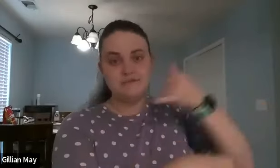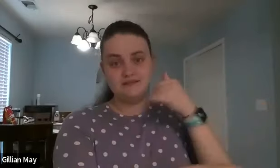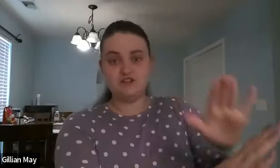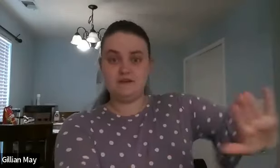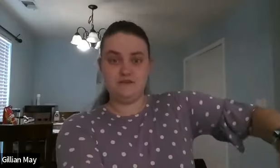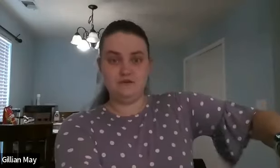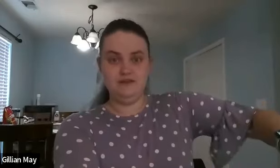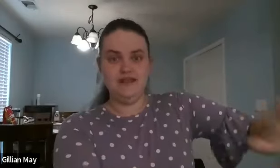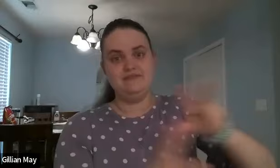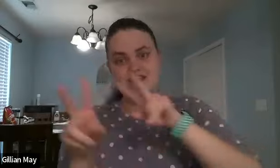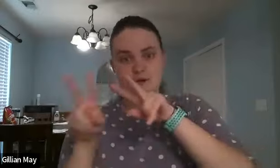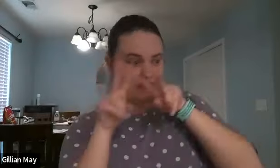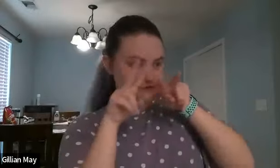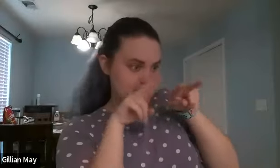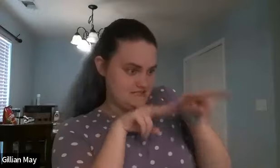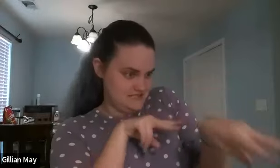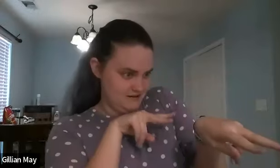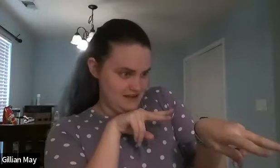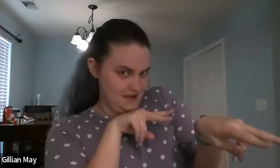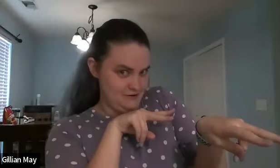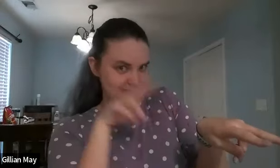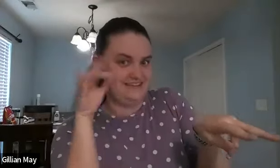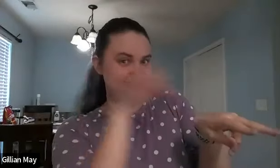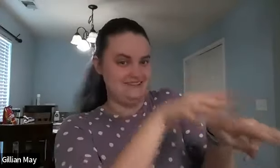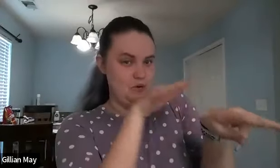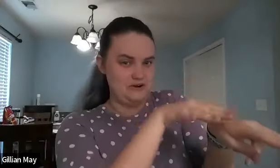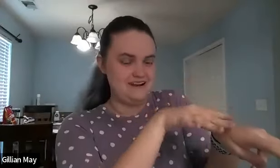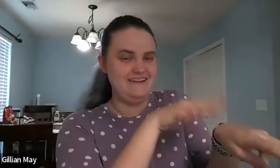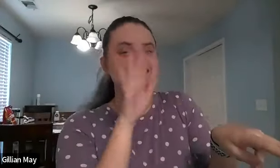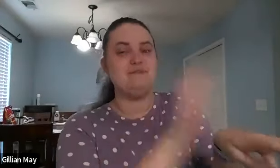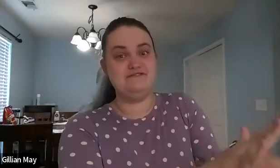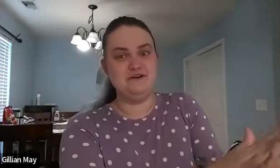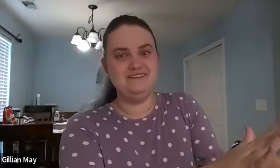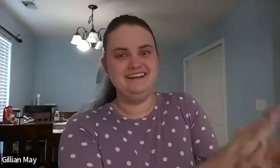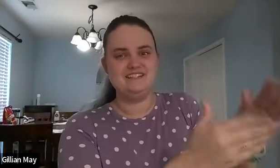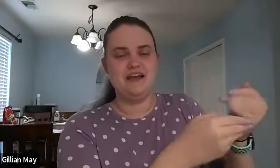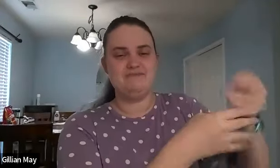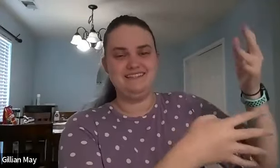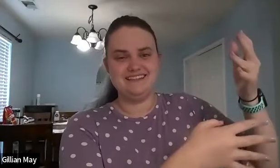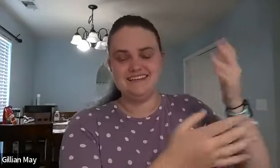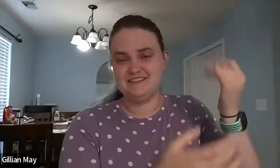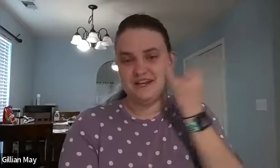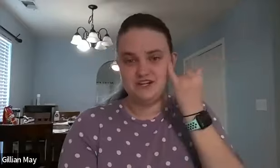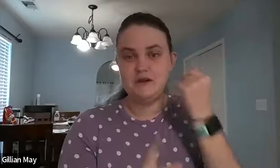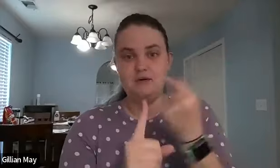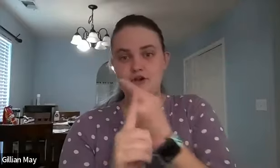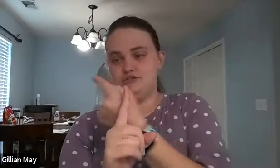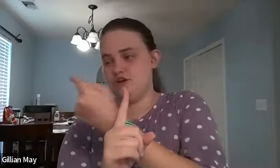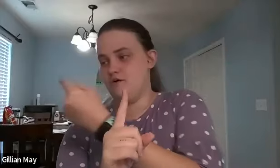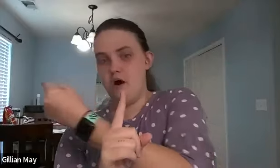my list on my phone, and that's why whenever I'm staring out into like the corner right here, it's my phone. So I have my list because if I don't, I will go so